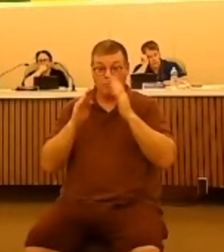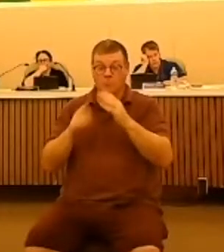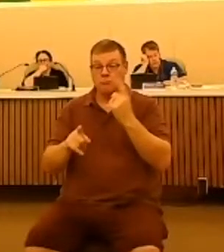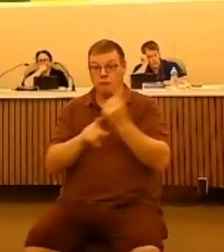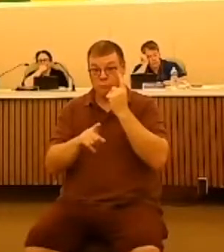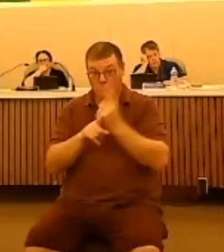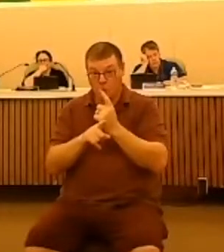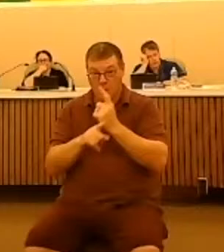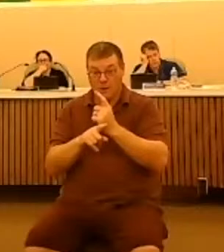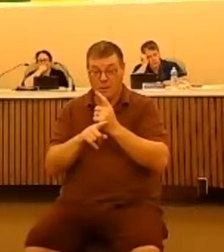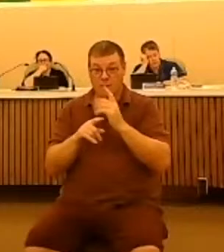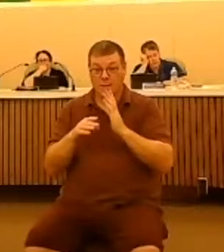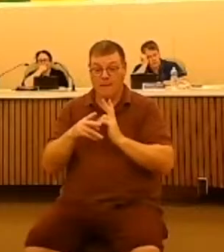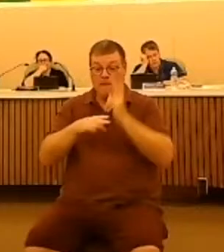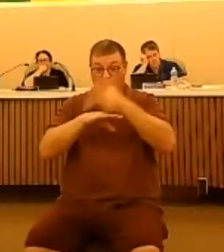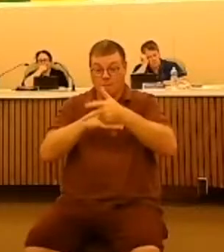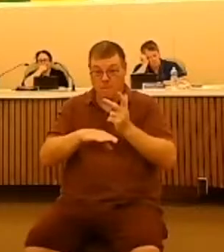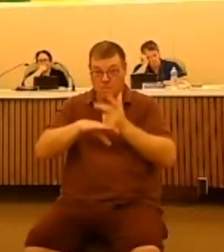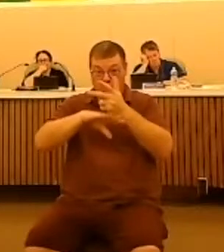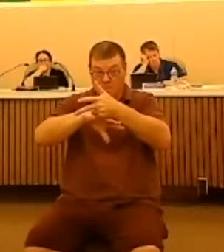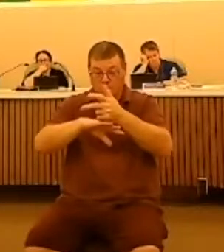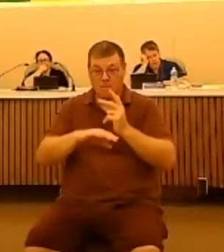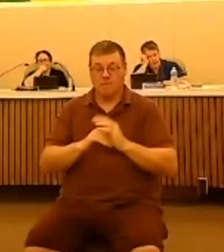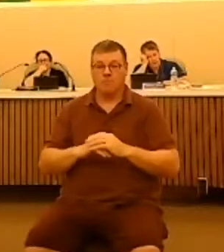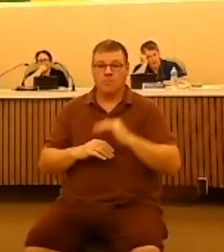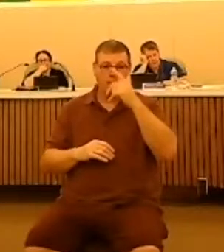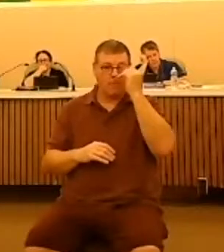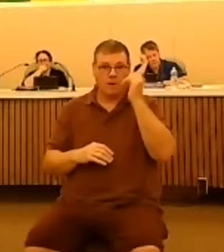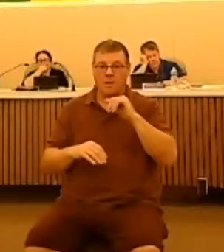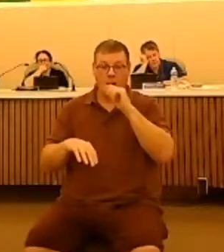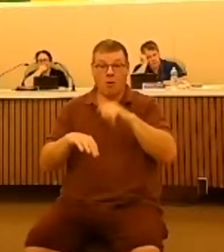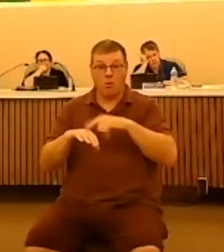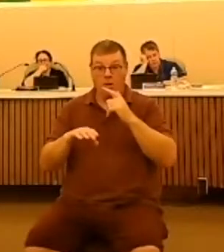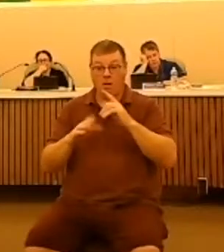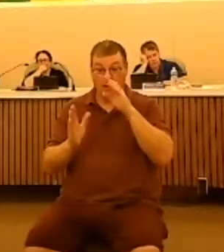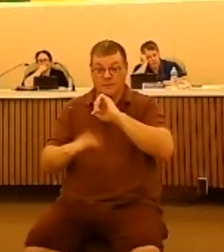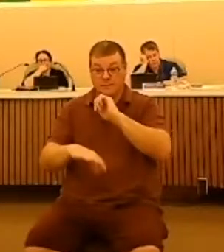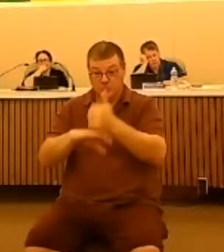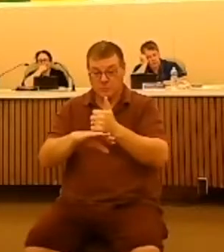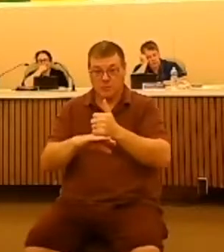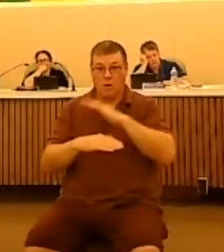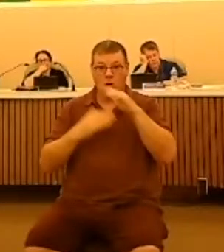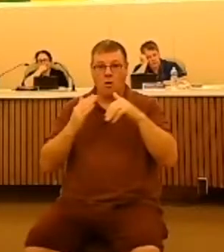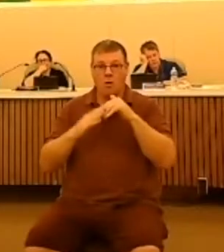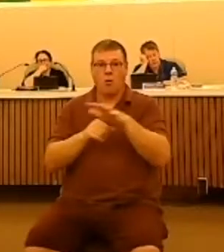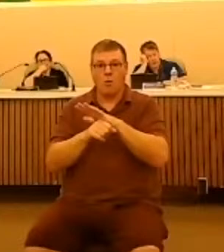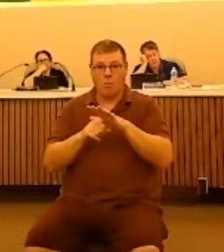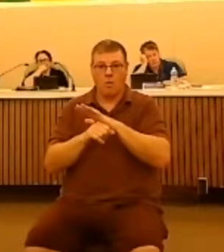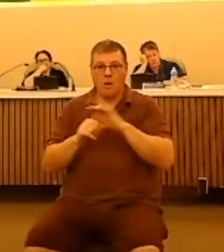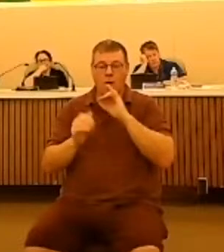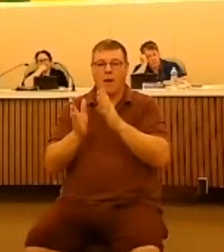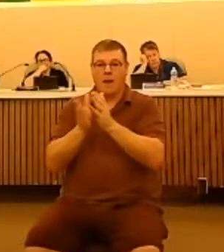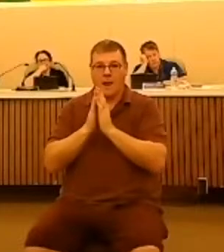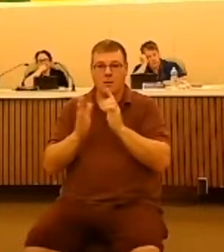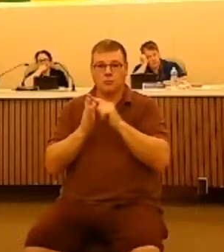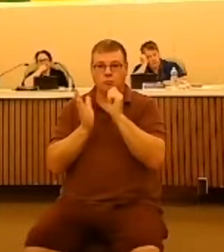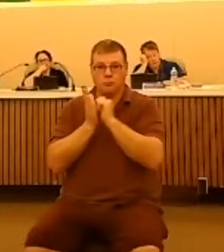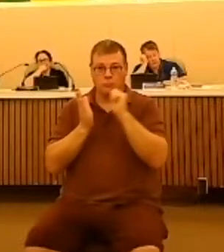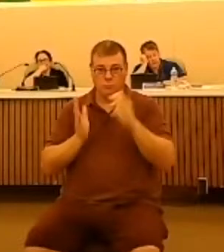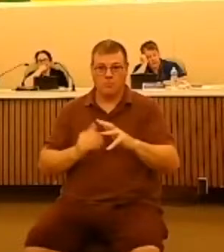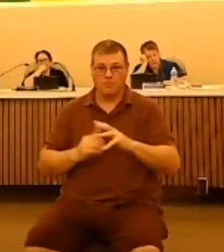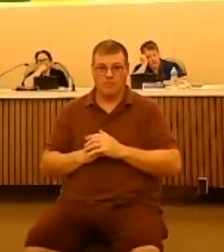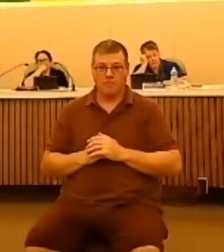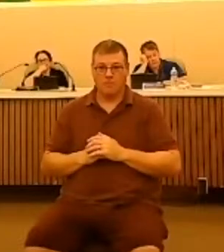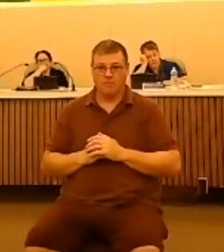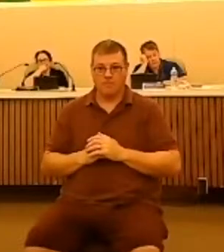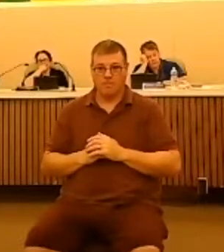conventional speed bumps is not long after they're installed, all the local residents are asking us to remove them.